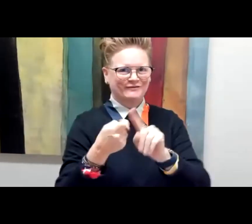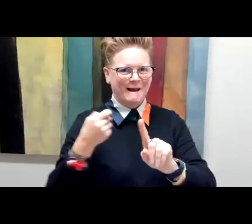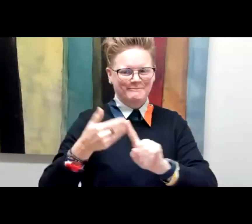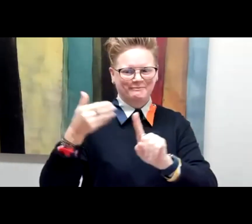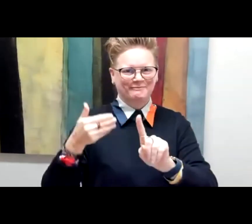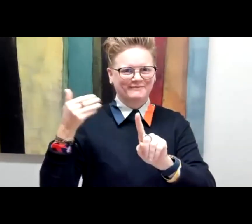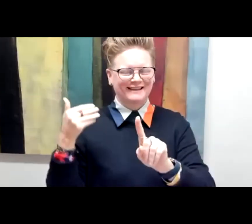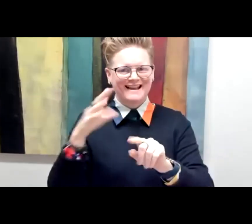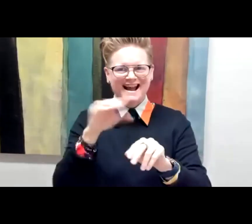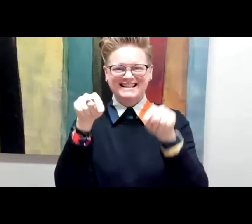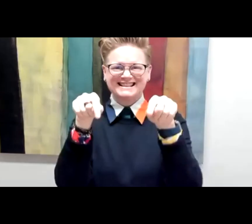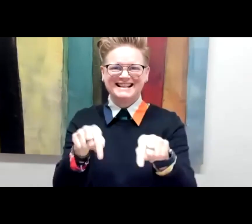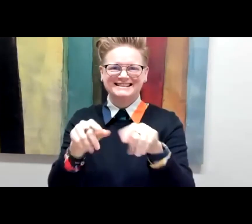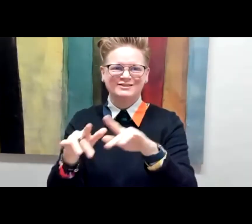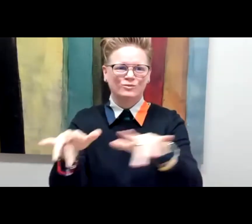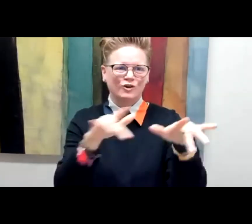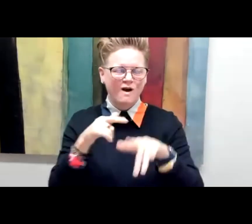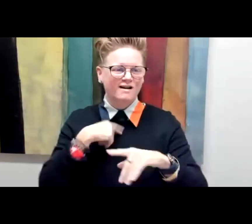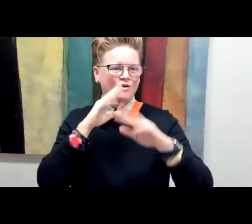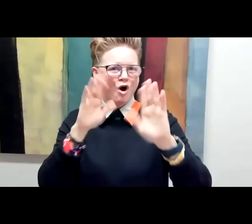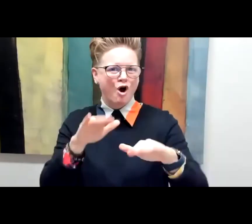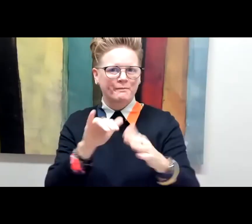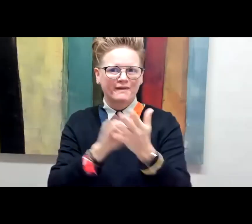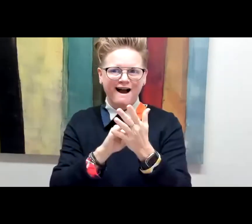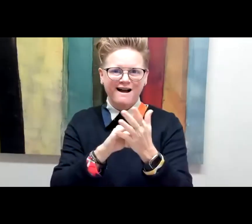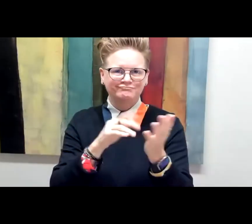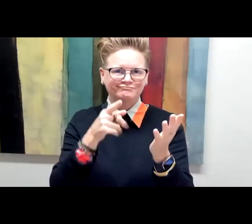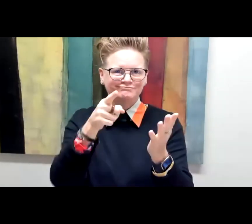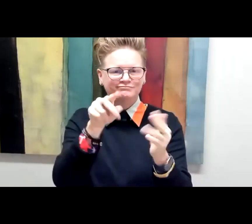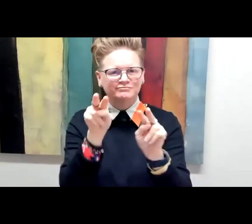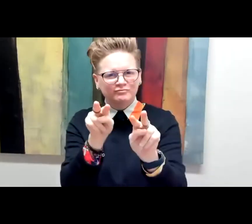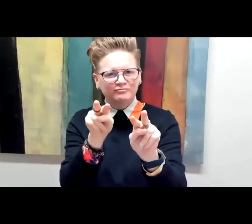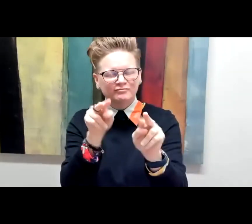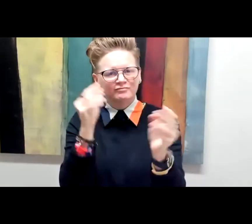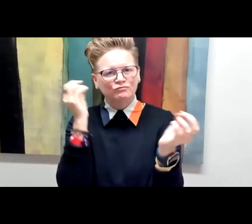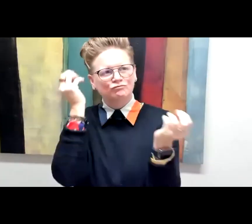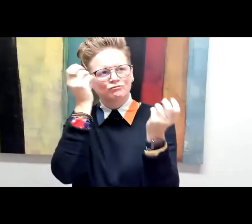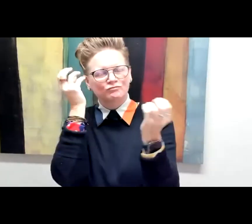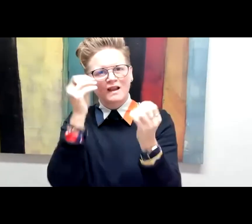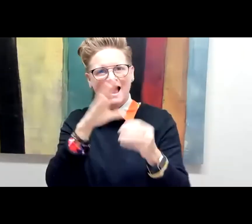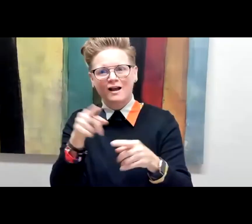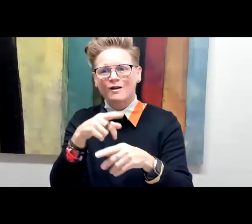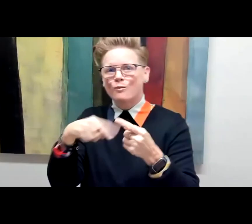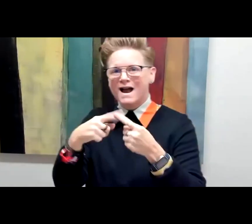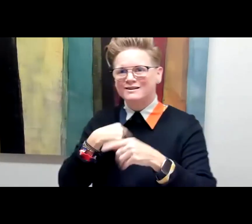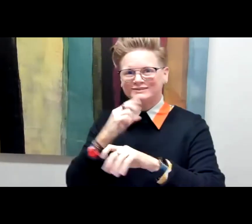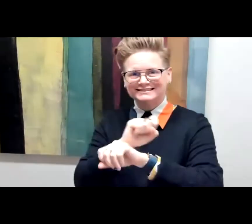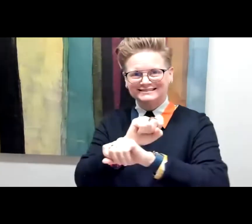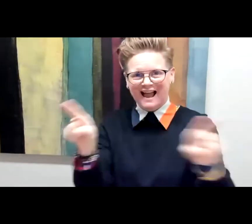putting everything together and catching up from previous sessions. And again, this is recorded, so you